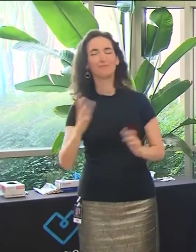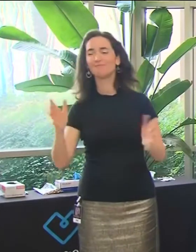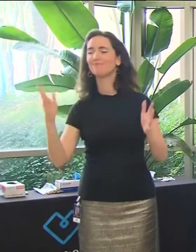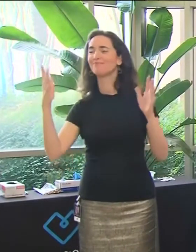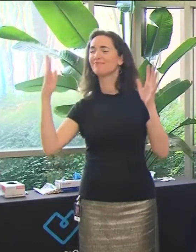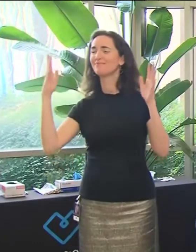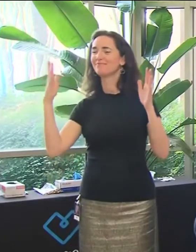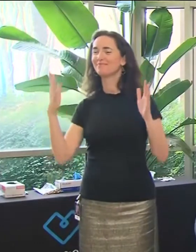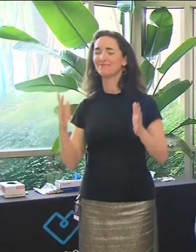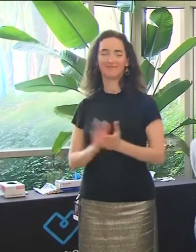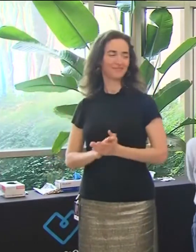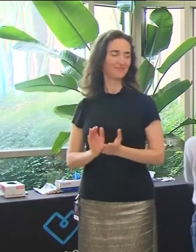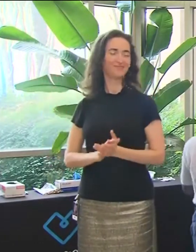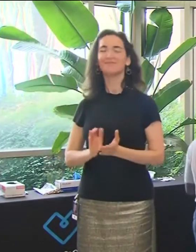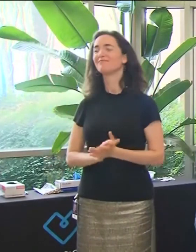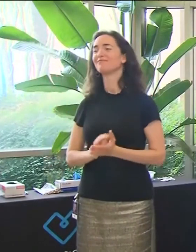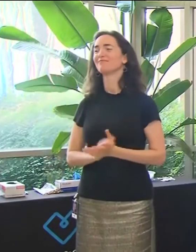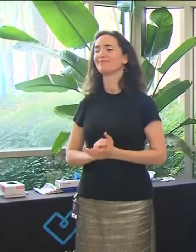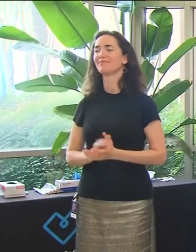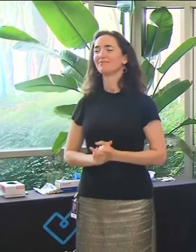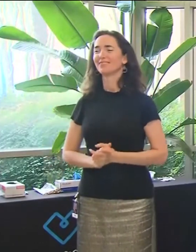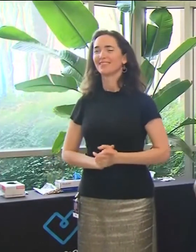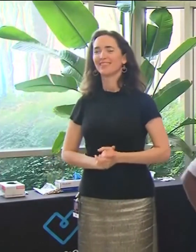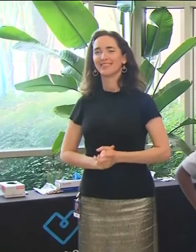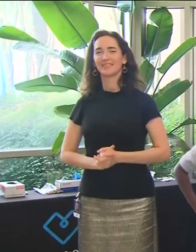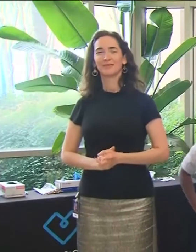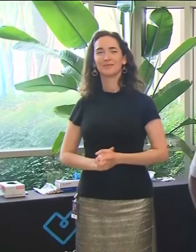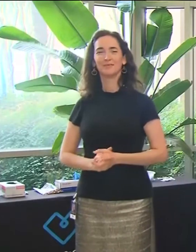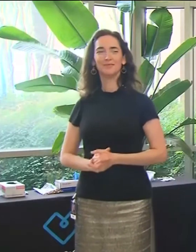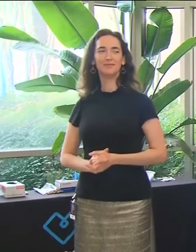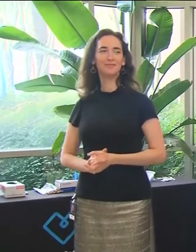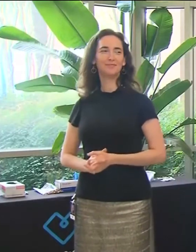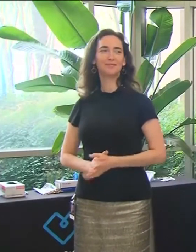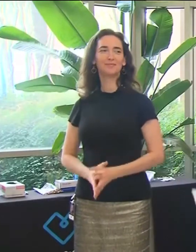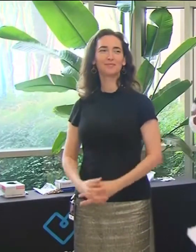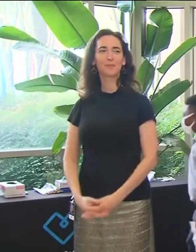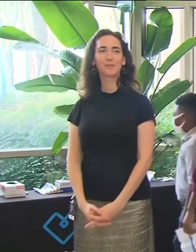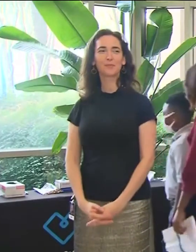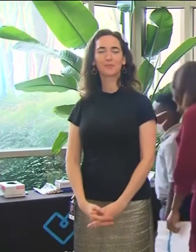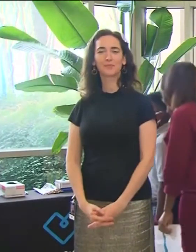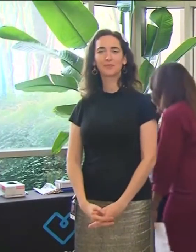you, Langston.